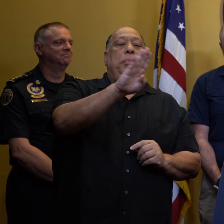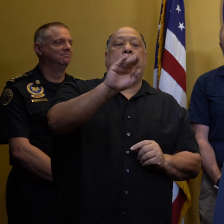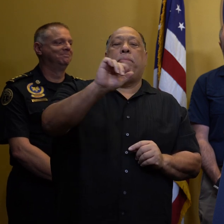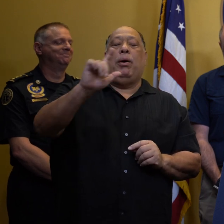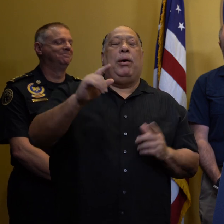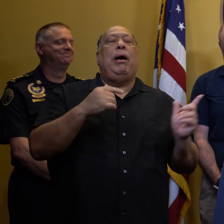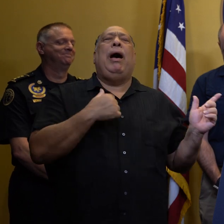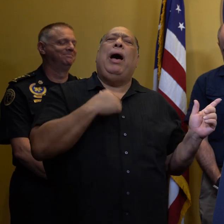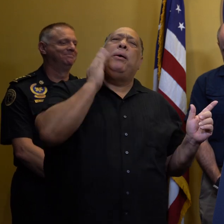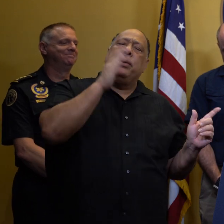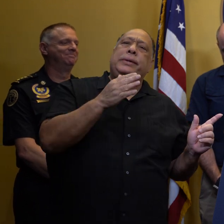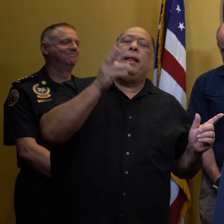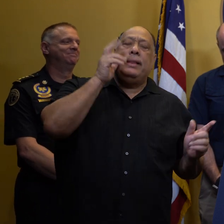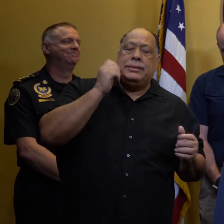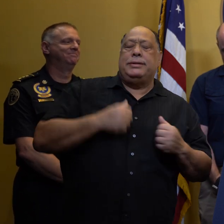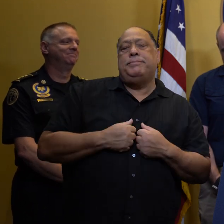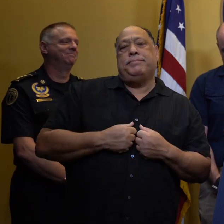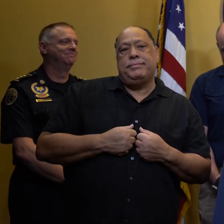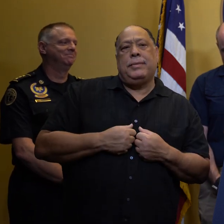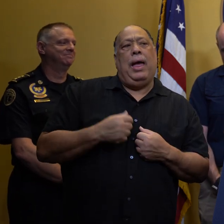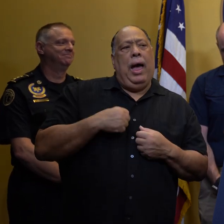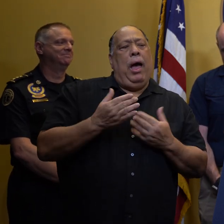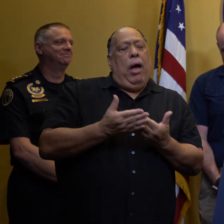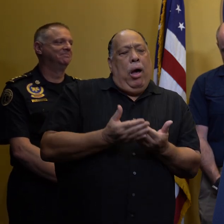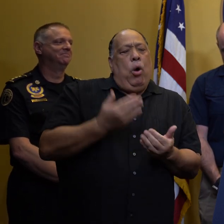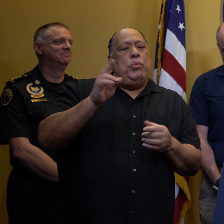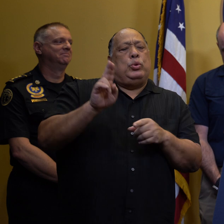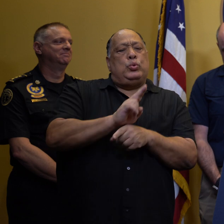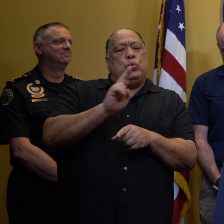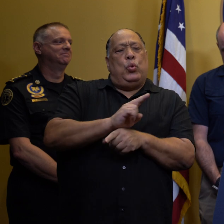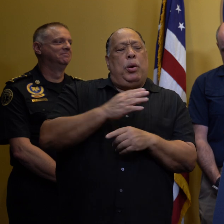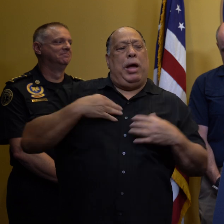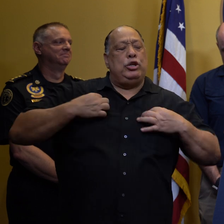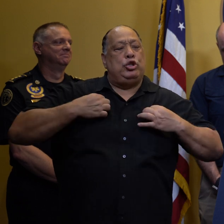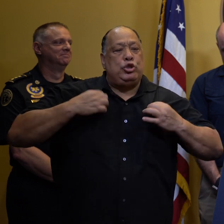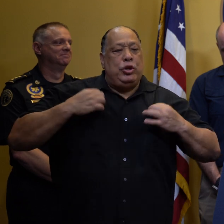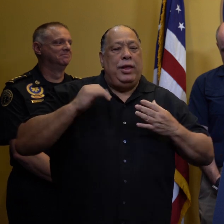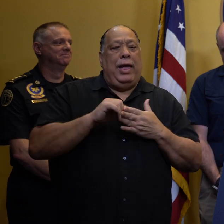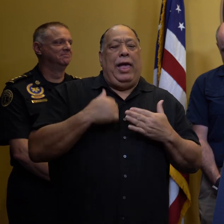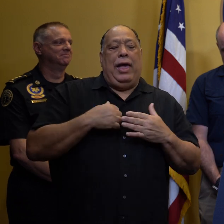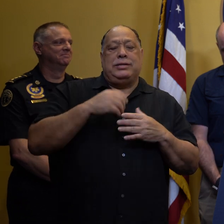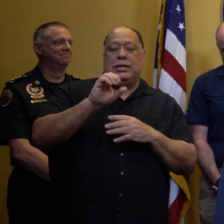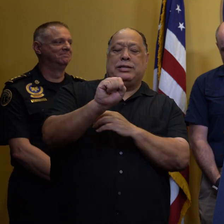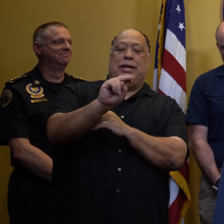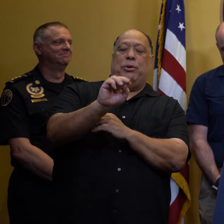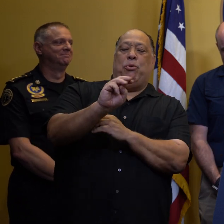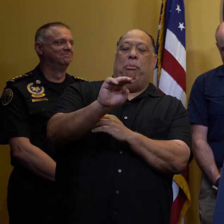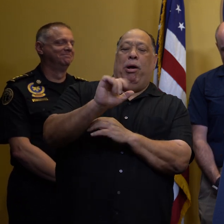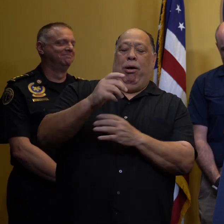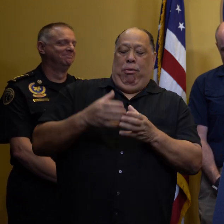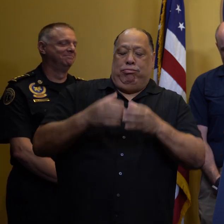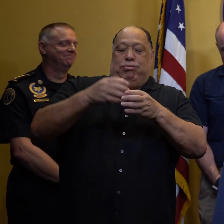listen. I almost wore my shirt this morning that had the snowball on it. It looked so